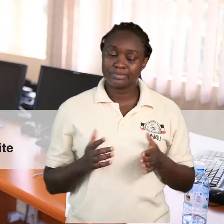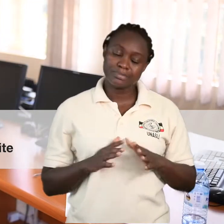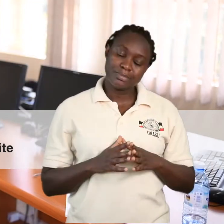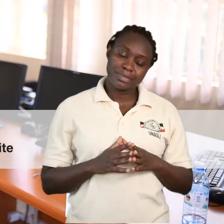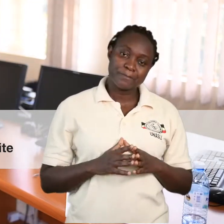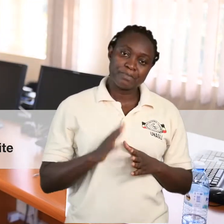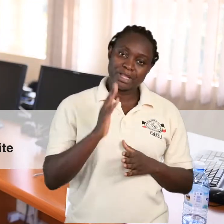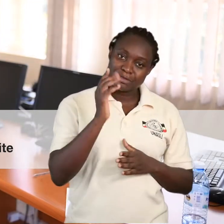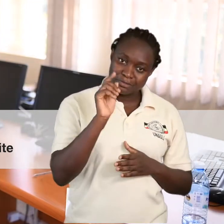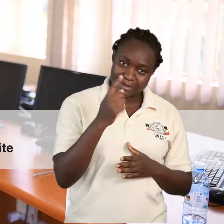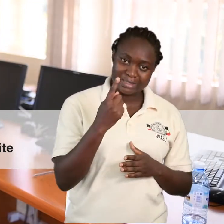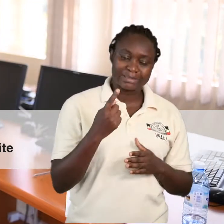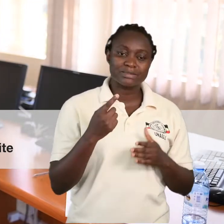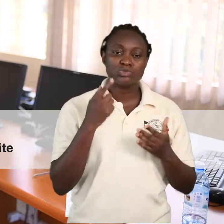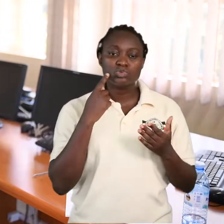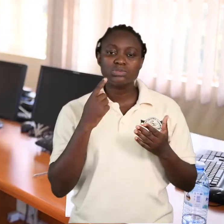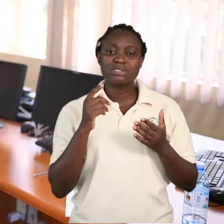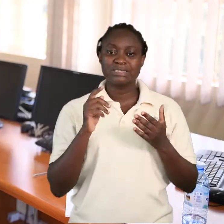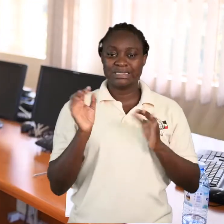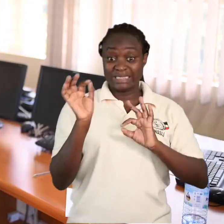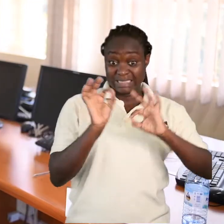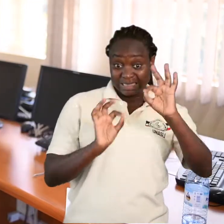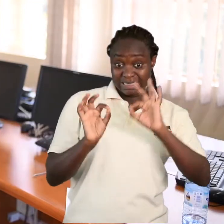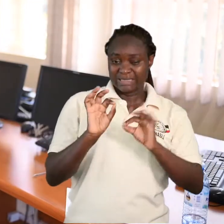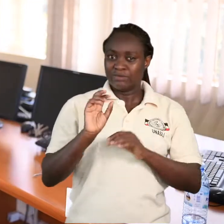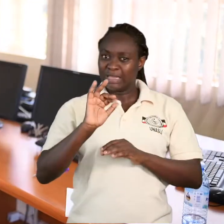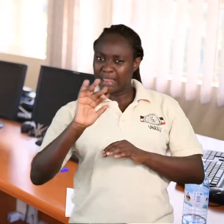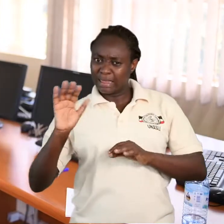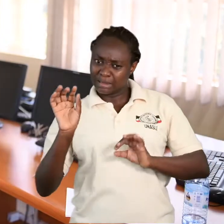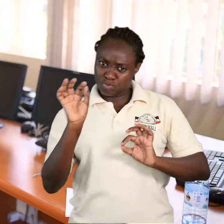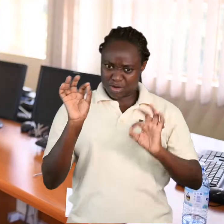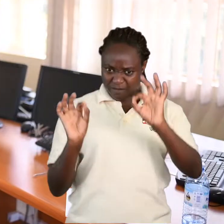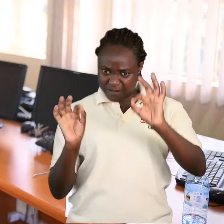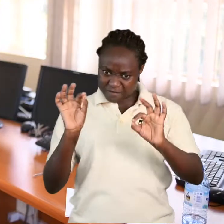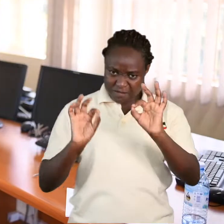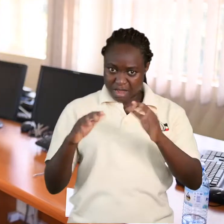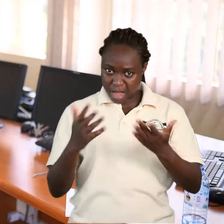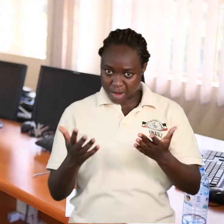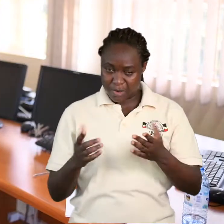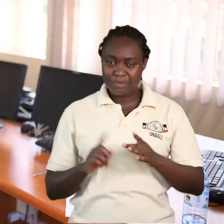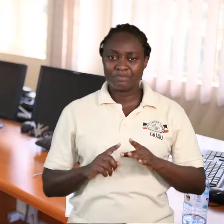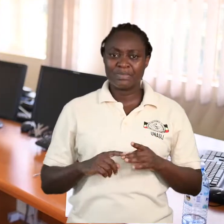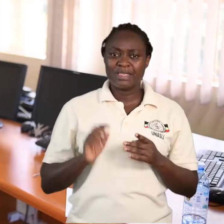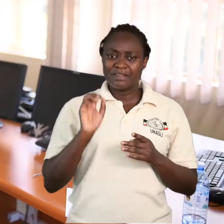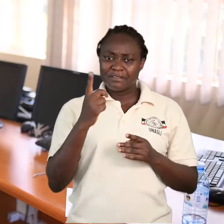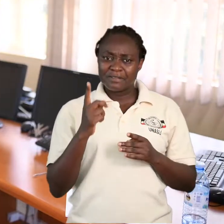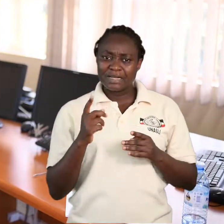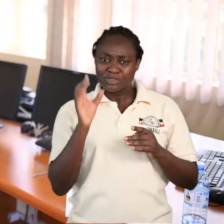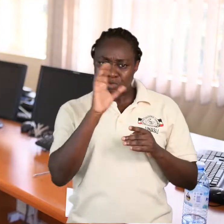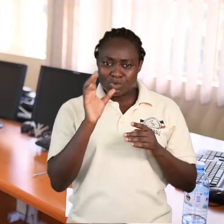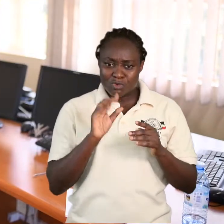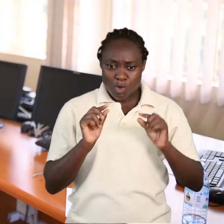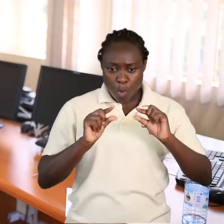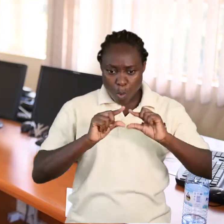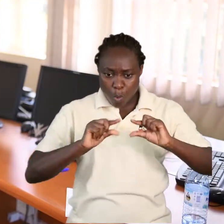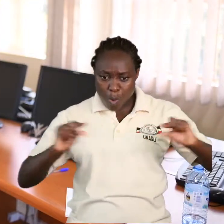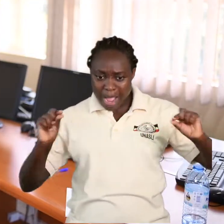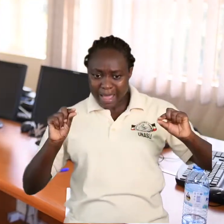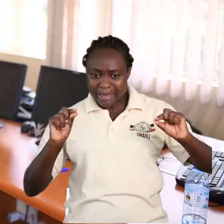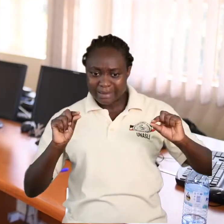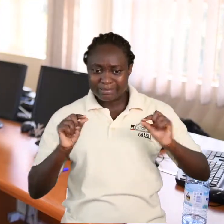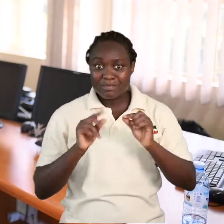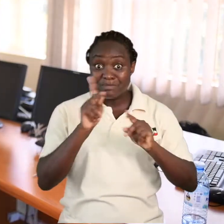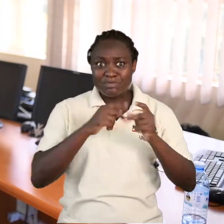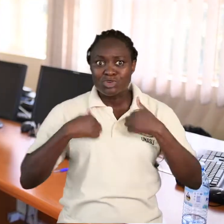So, you look at the type of lettering, you look at the short, catching slogans.